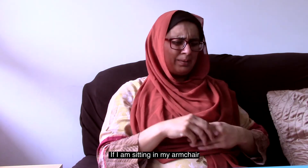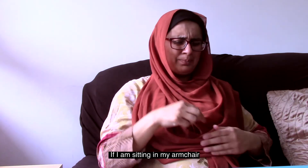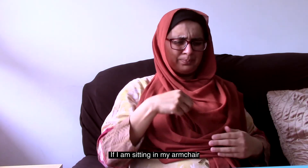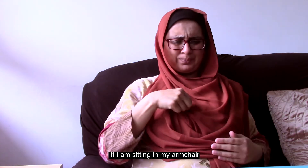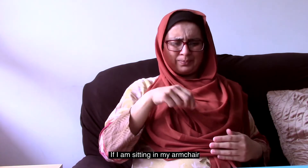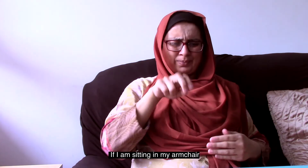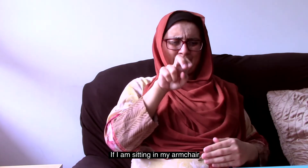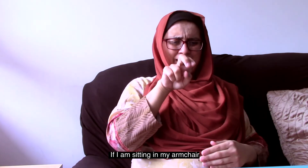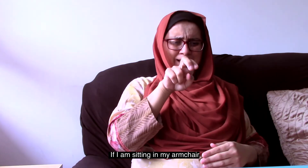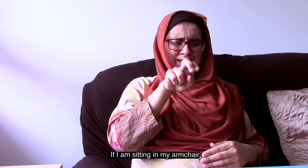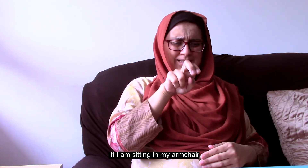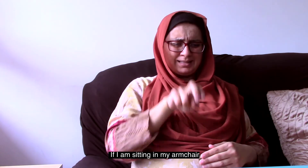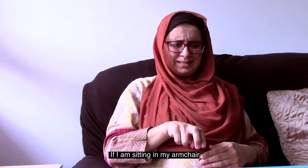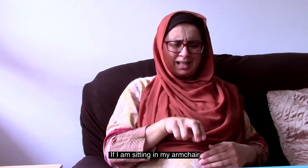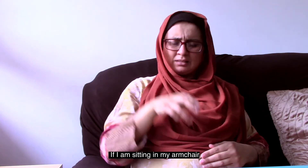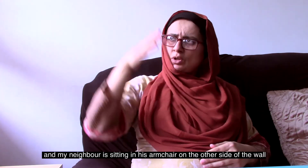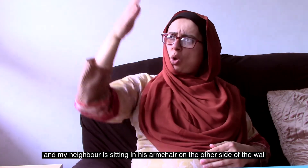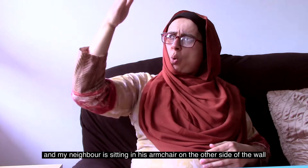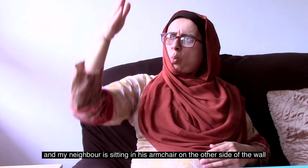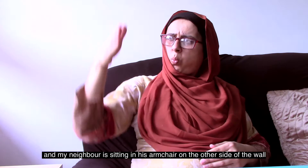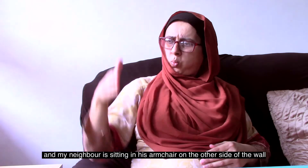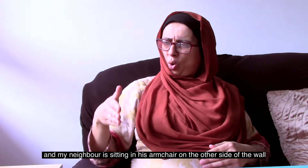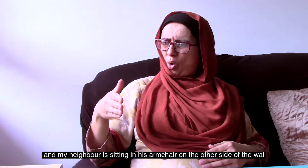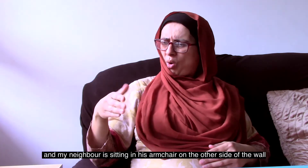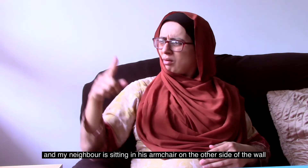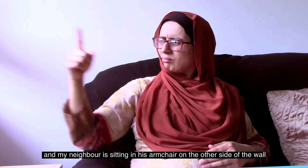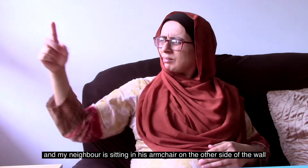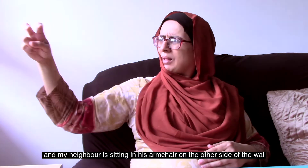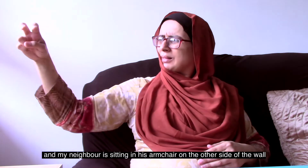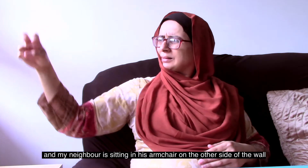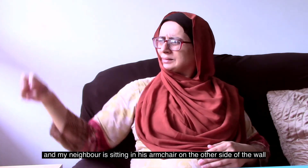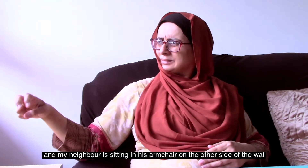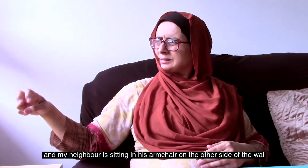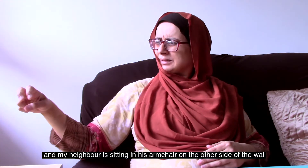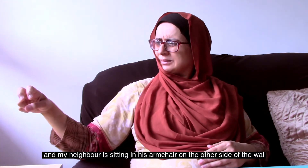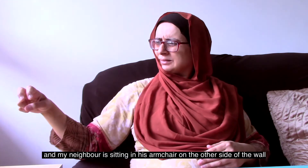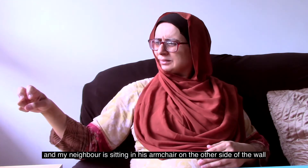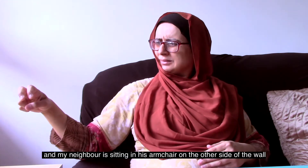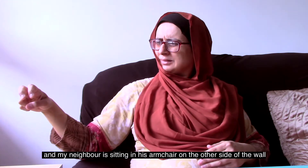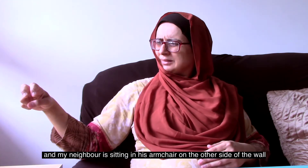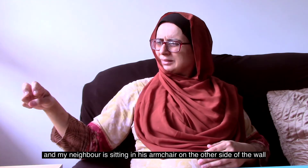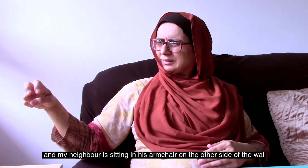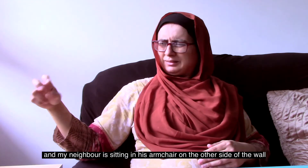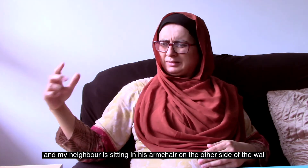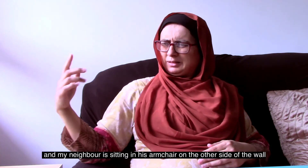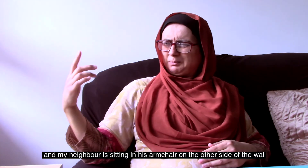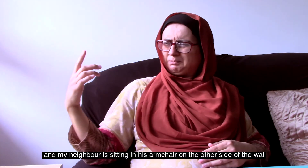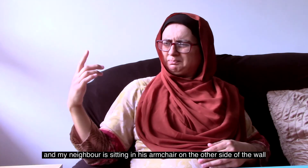If I am sitting in my armchair and my neighbour is sitting in their chair on the other side of the wall,